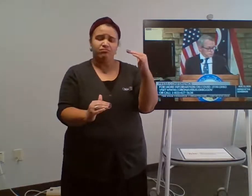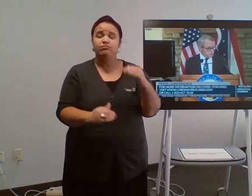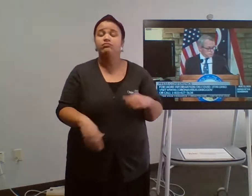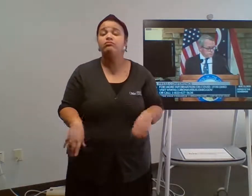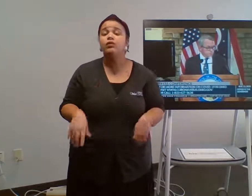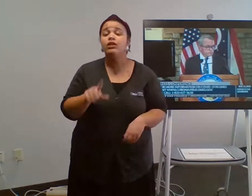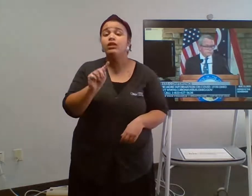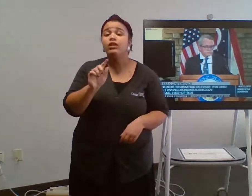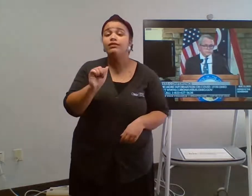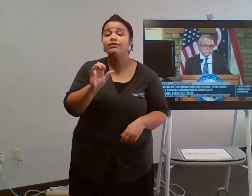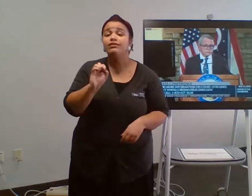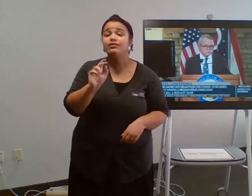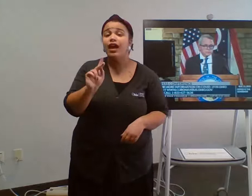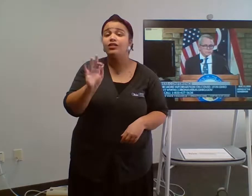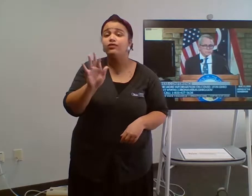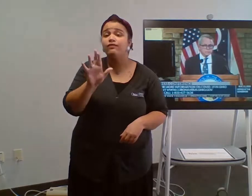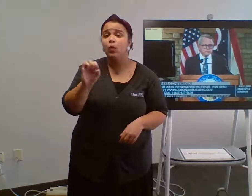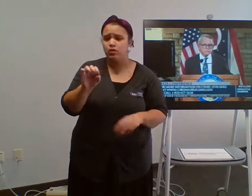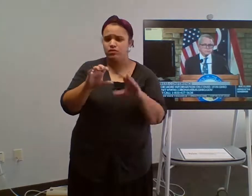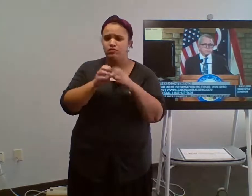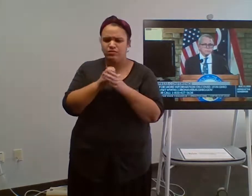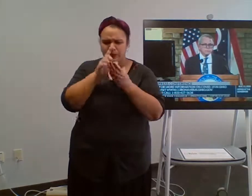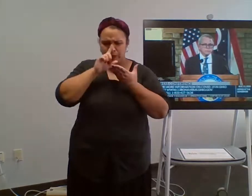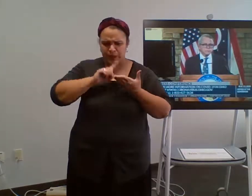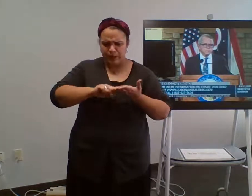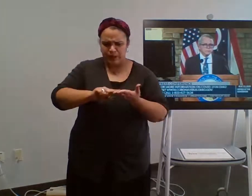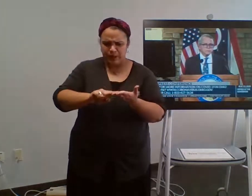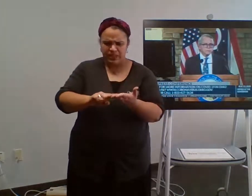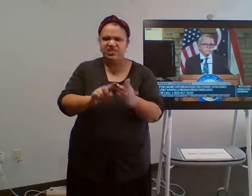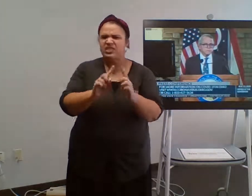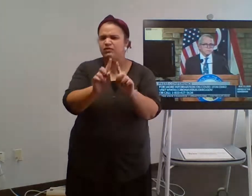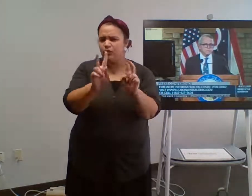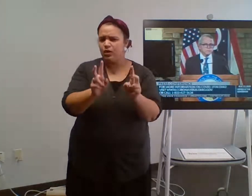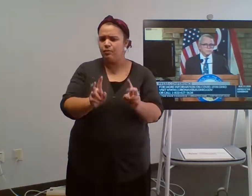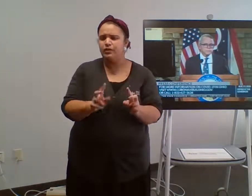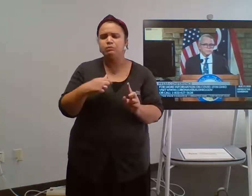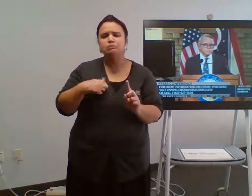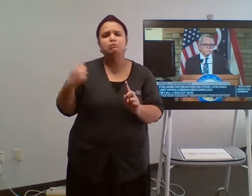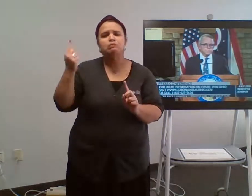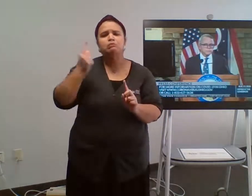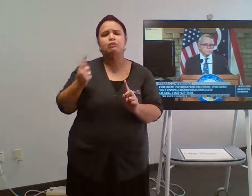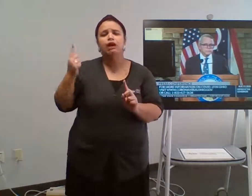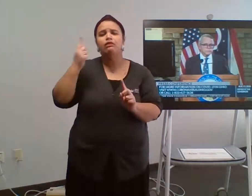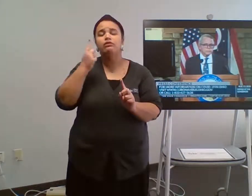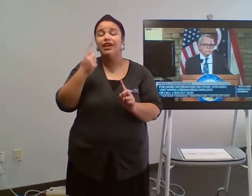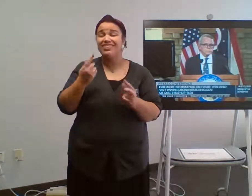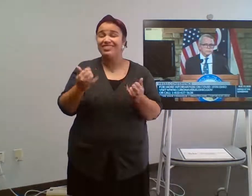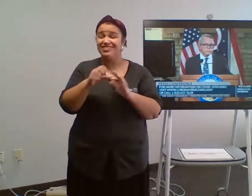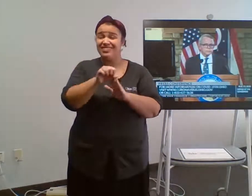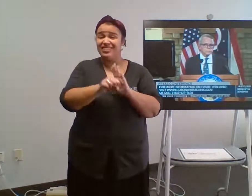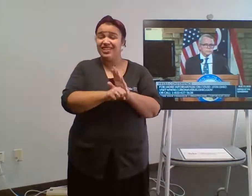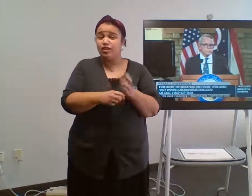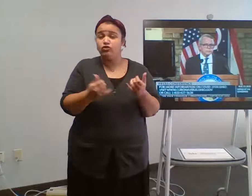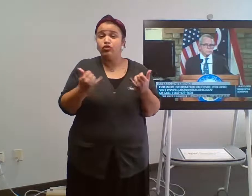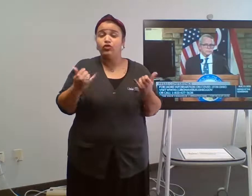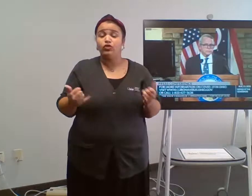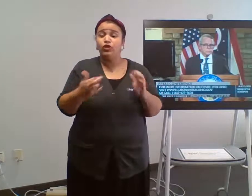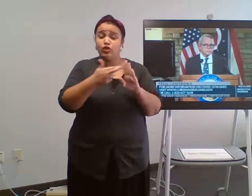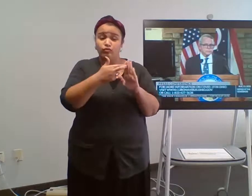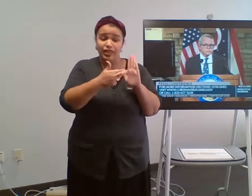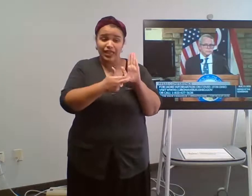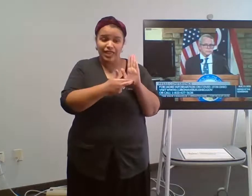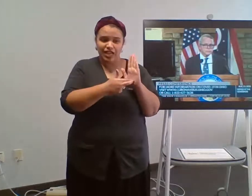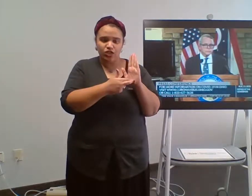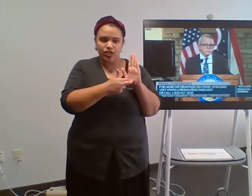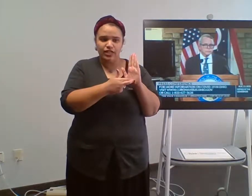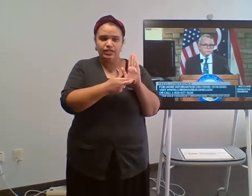looked into, did the group look into the state's current regulations and health orders on businesses